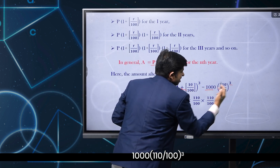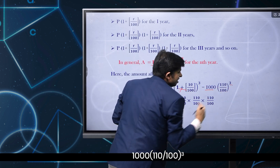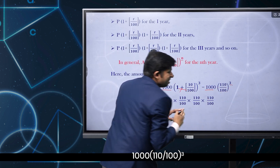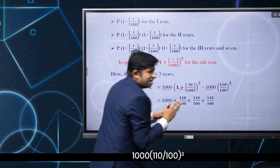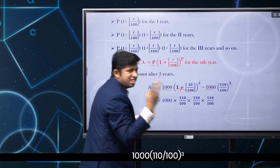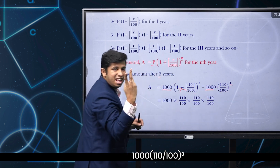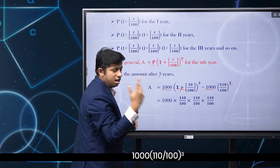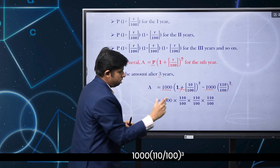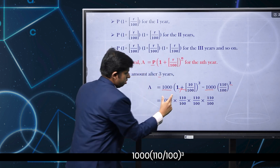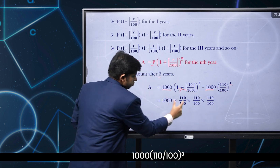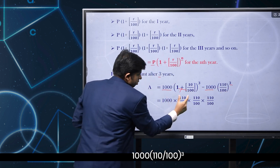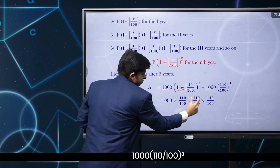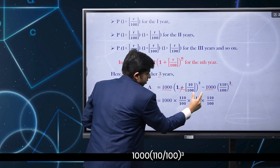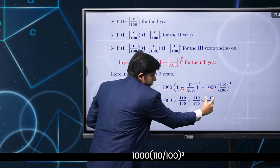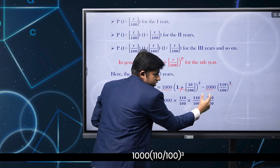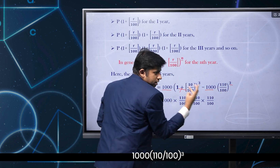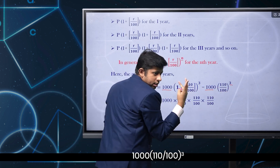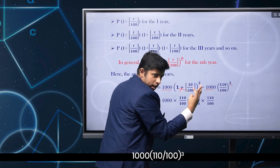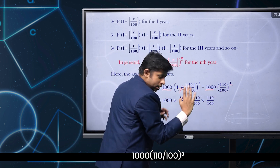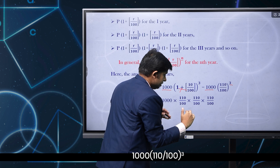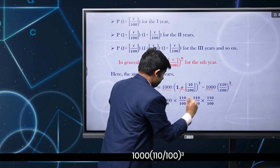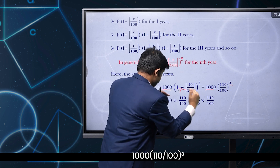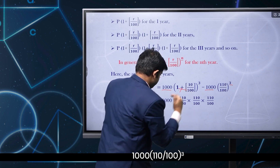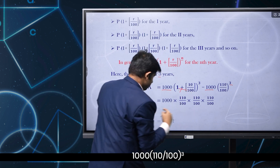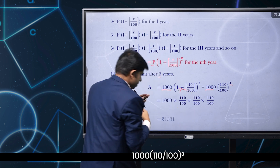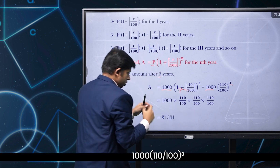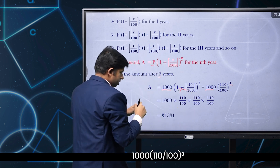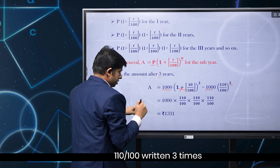110 by 100 written 3 times,